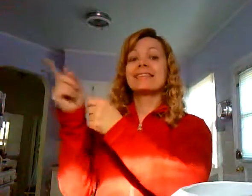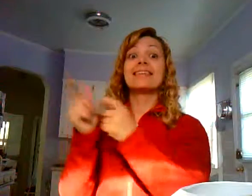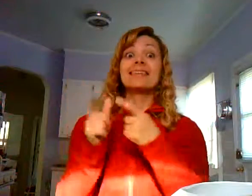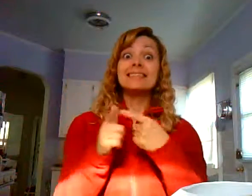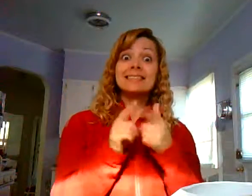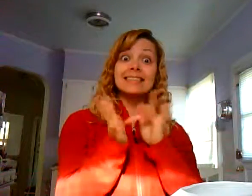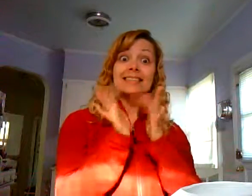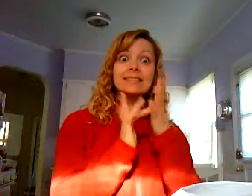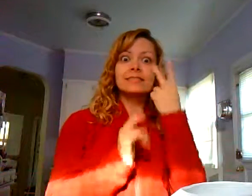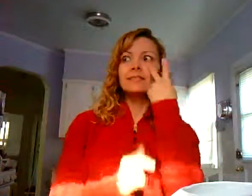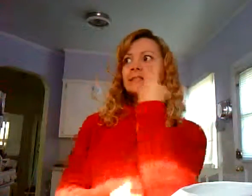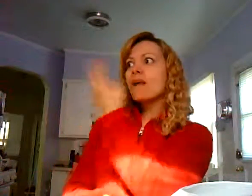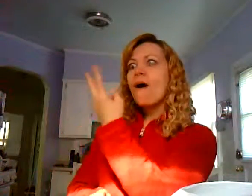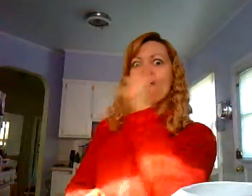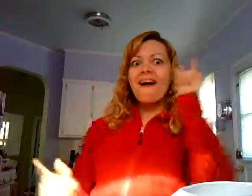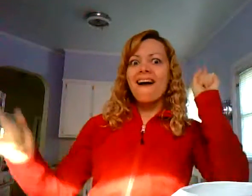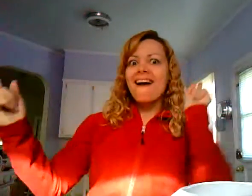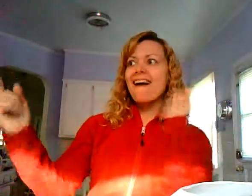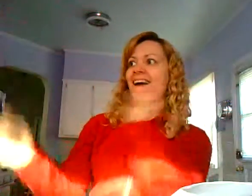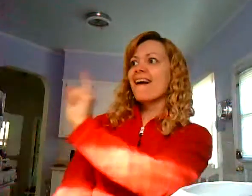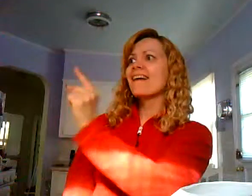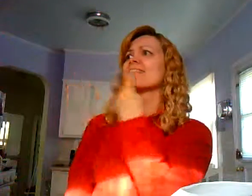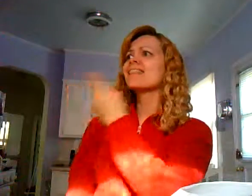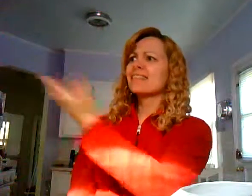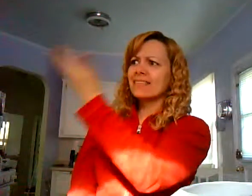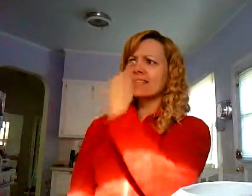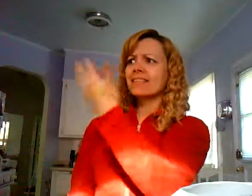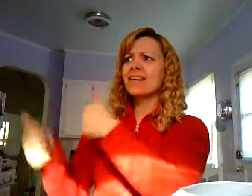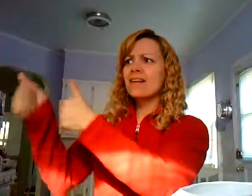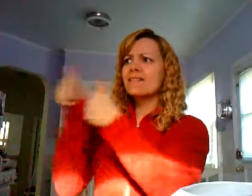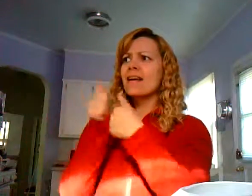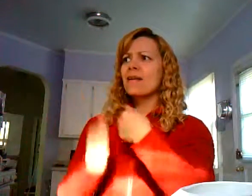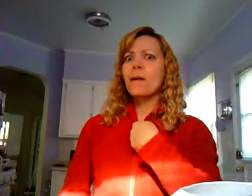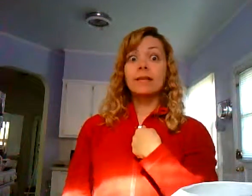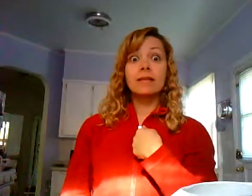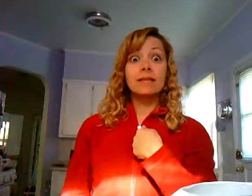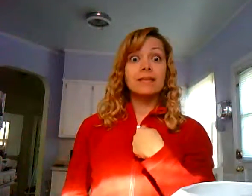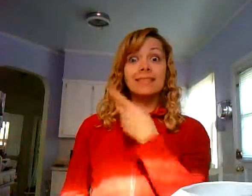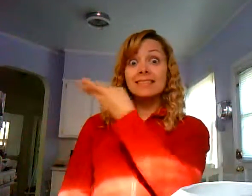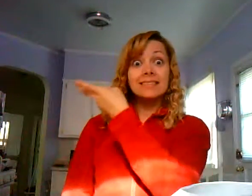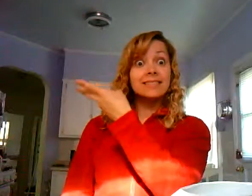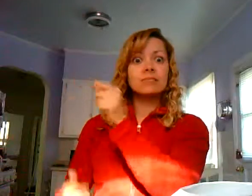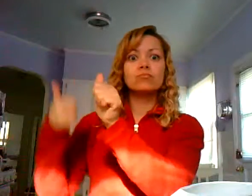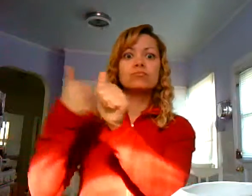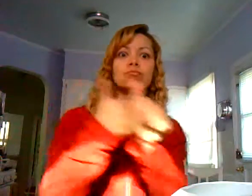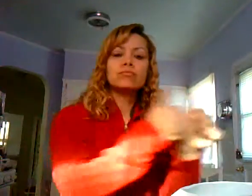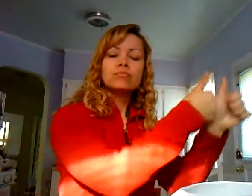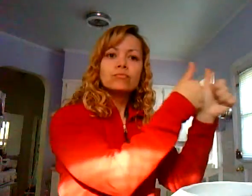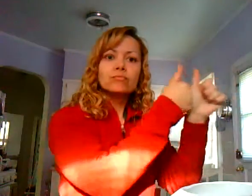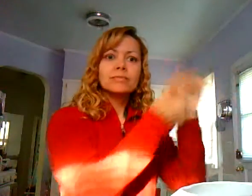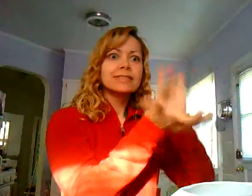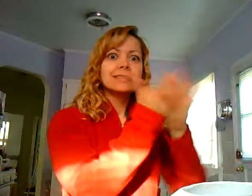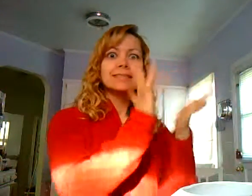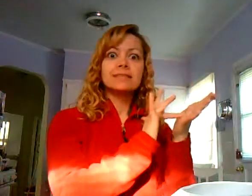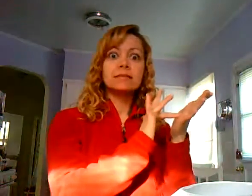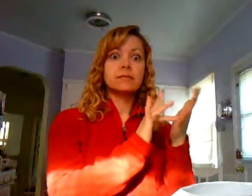then Jesus saw them he went over to meet them he said come follow me both of them they followed him they